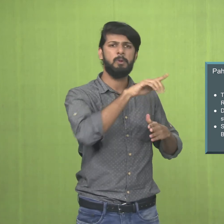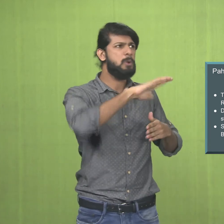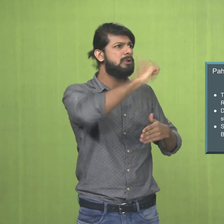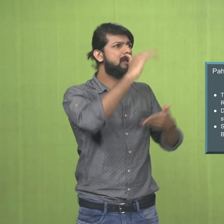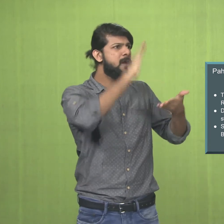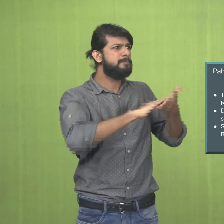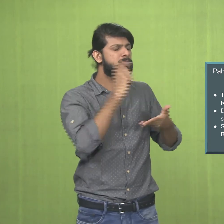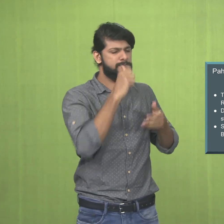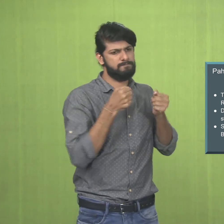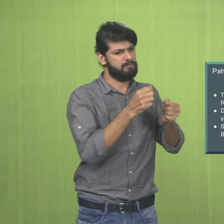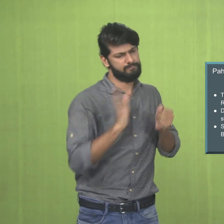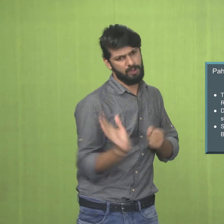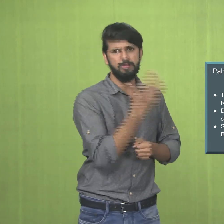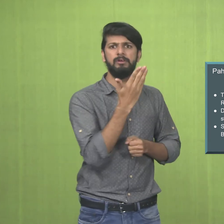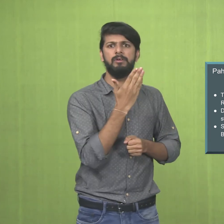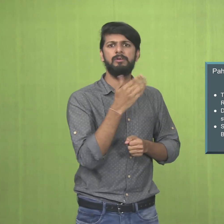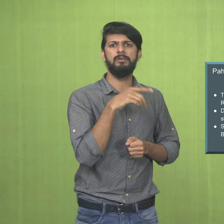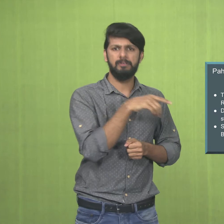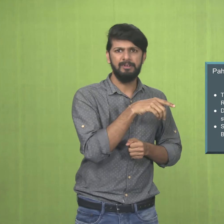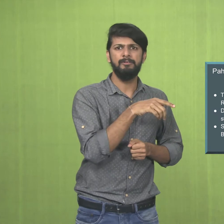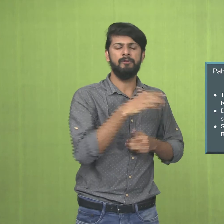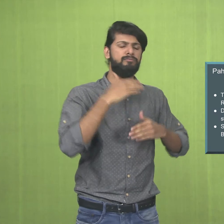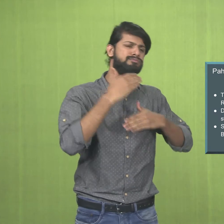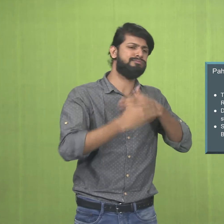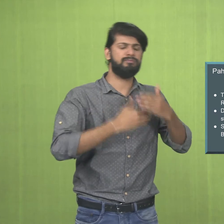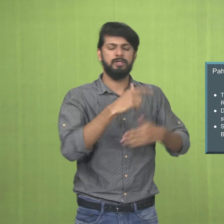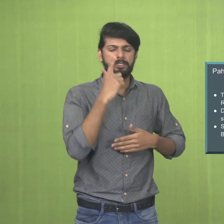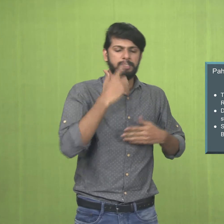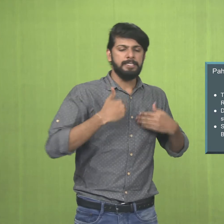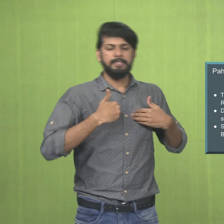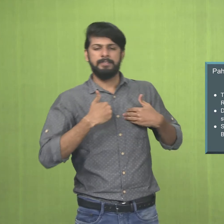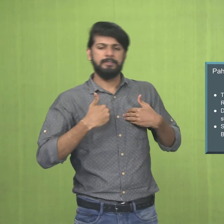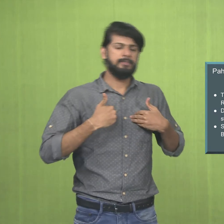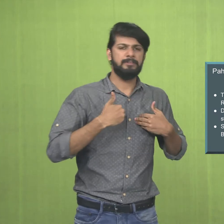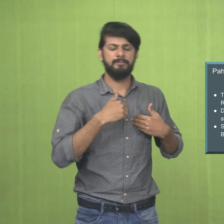forced her to marry someone else, as well as